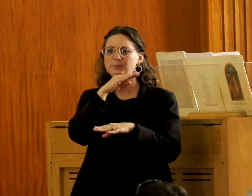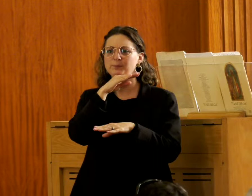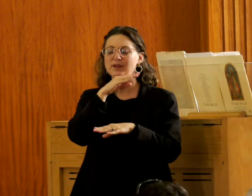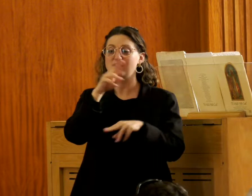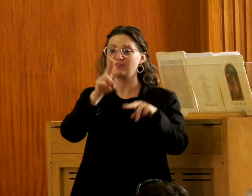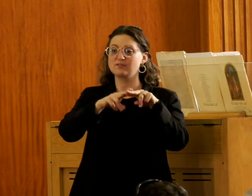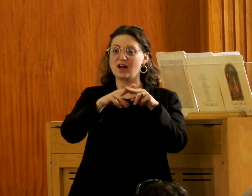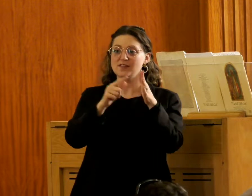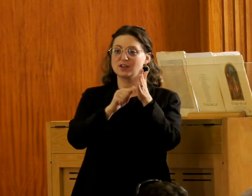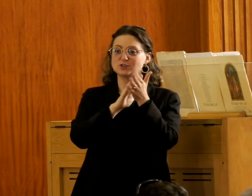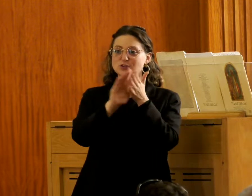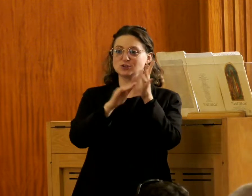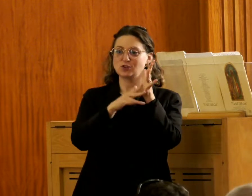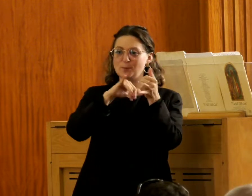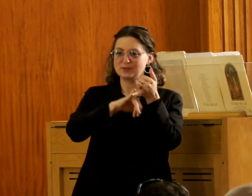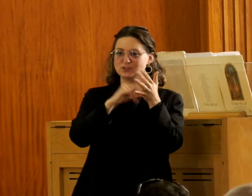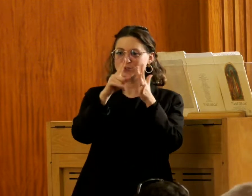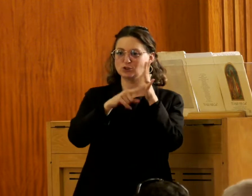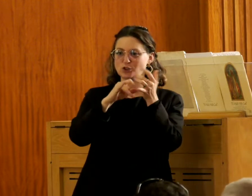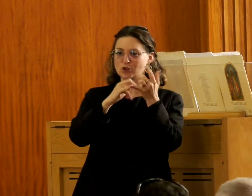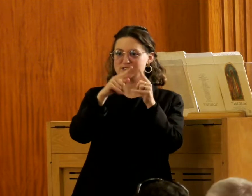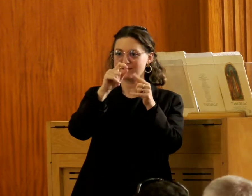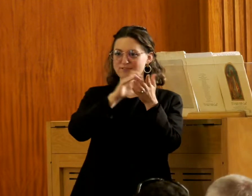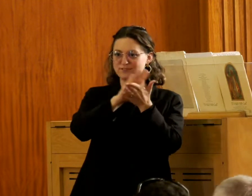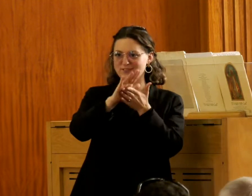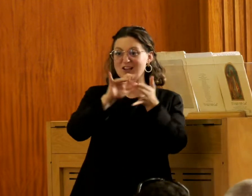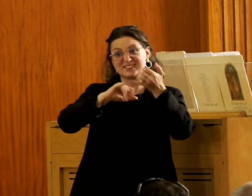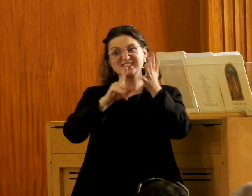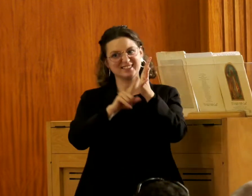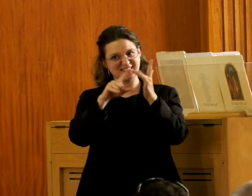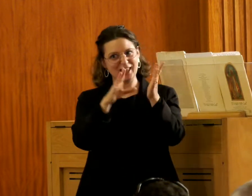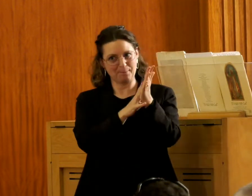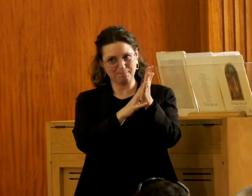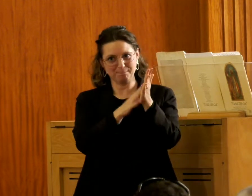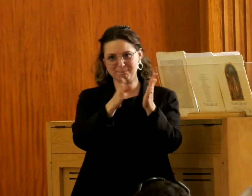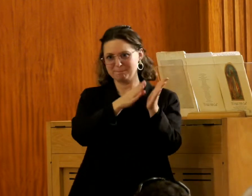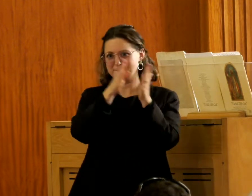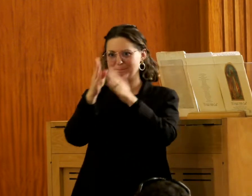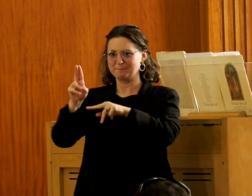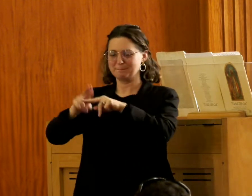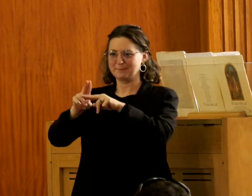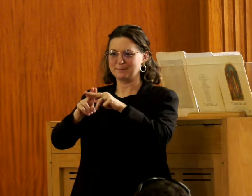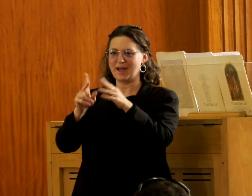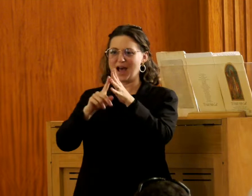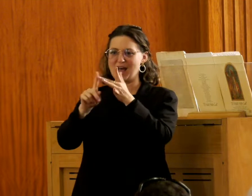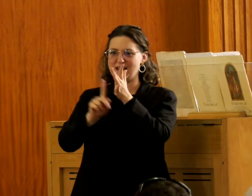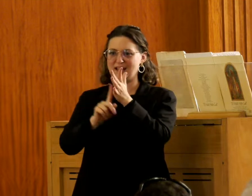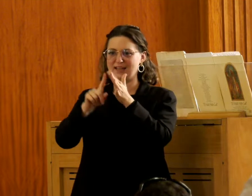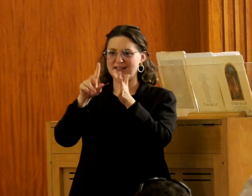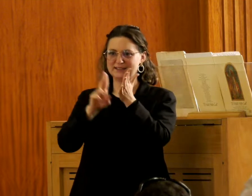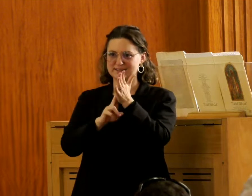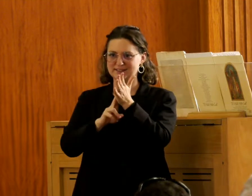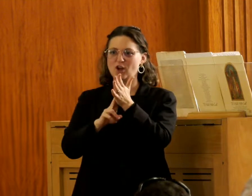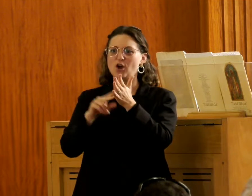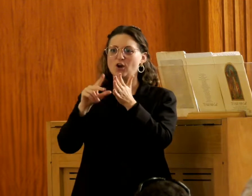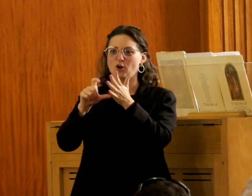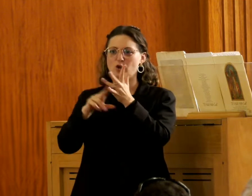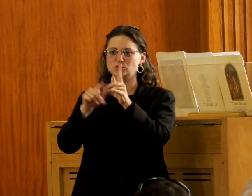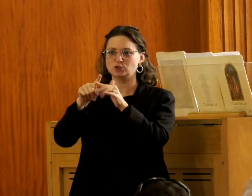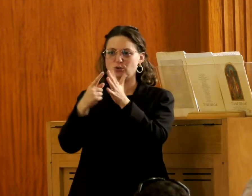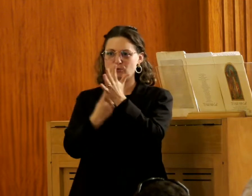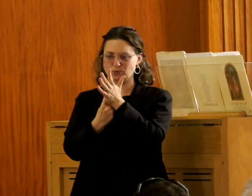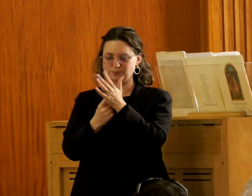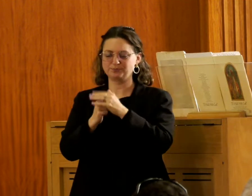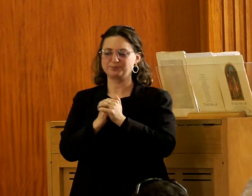Joseph Henry Somerville, better known as Slim, and Eileen Condell Somerville, a middle